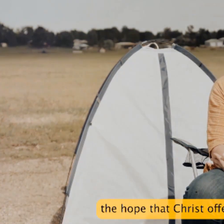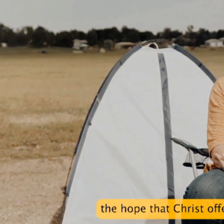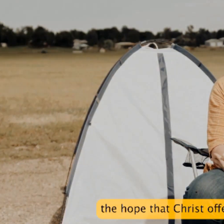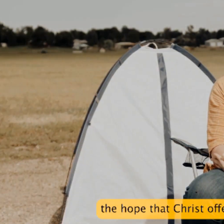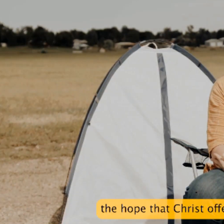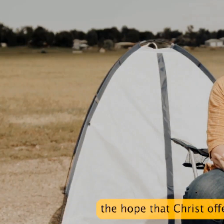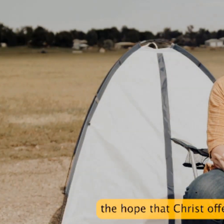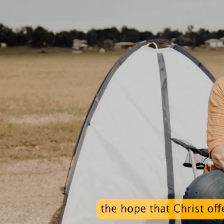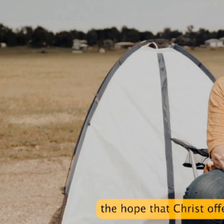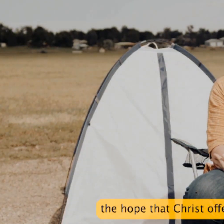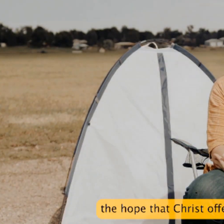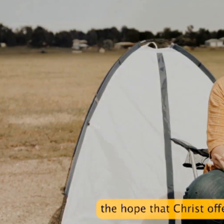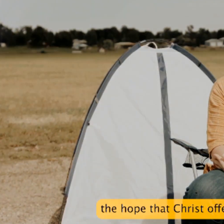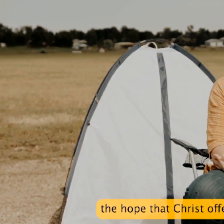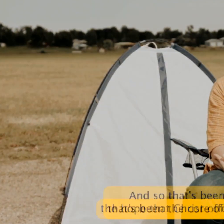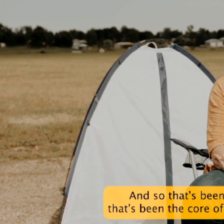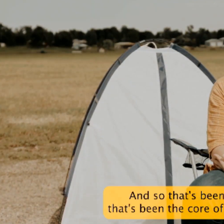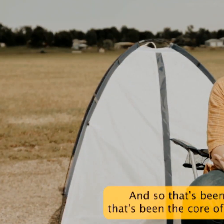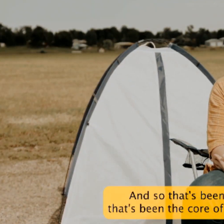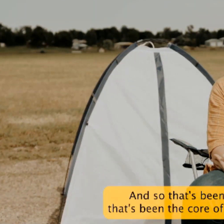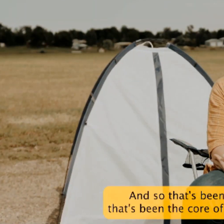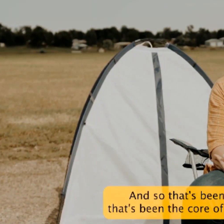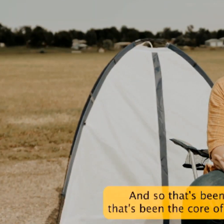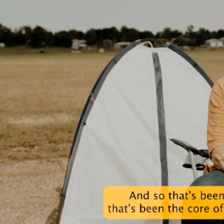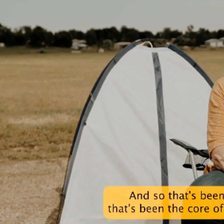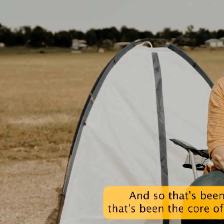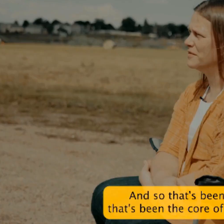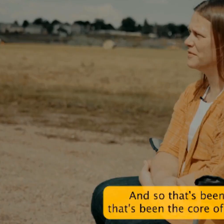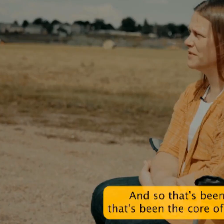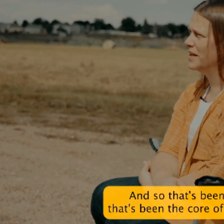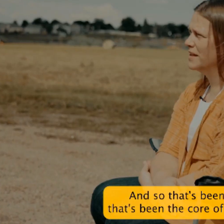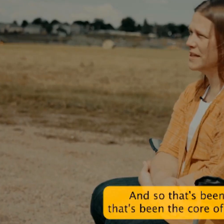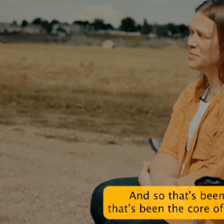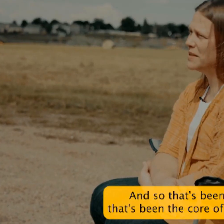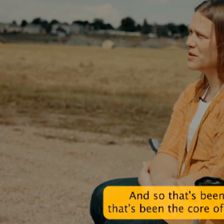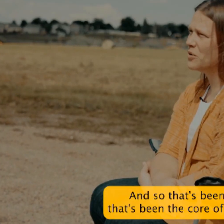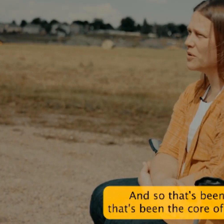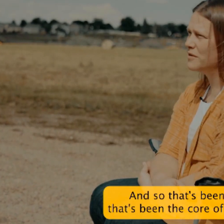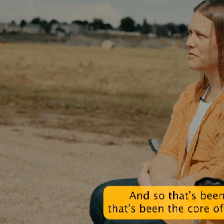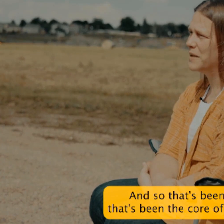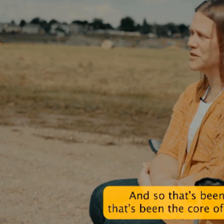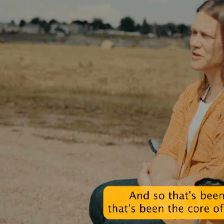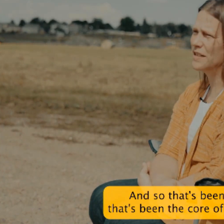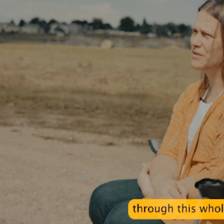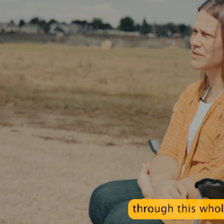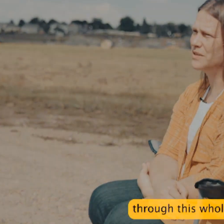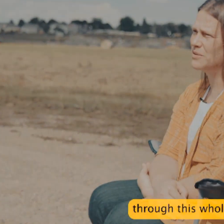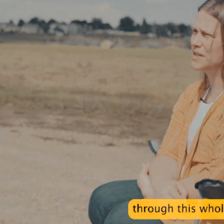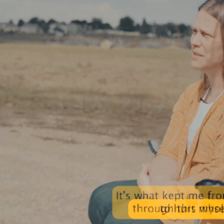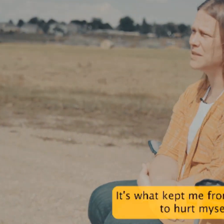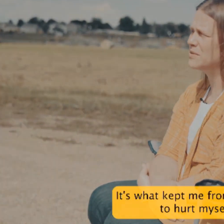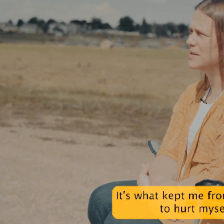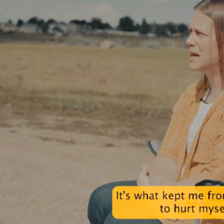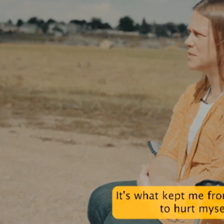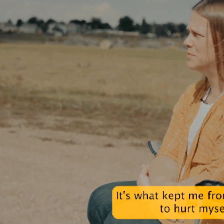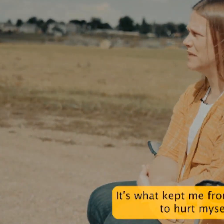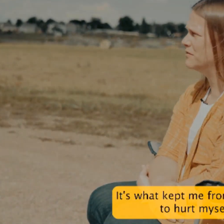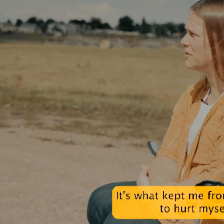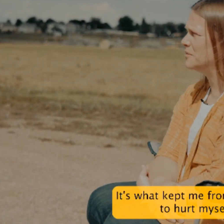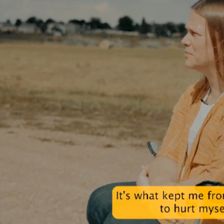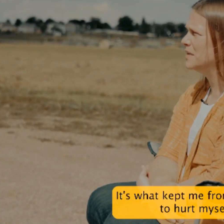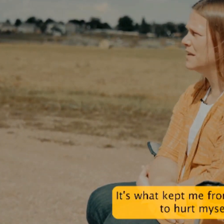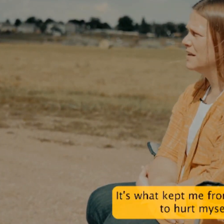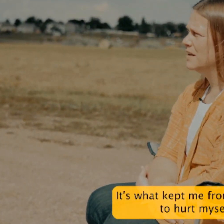that Christ offers in my life. And so that's been the core of my journey through this whole time. It's what kept